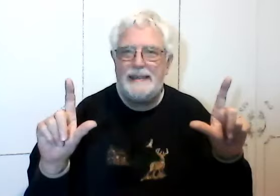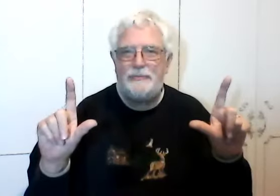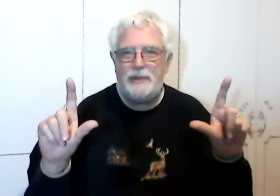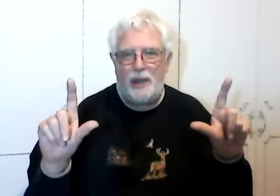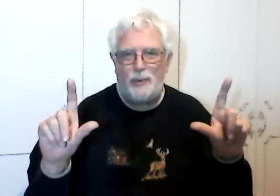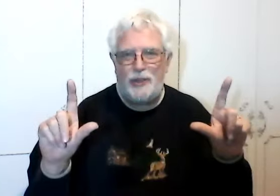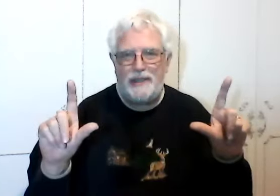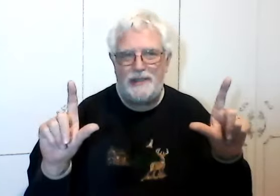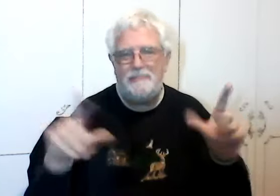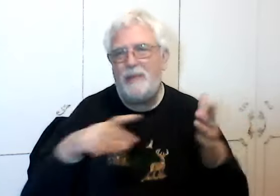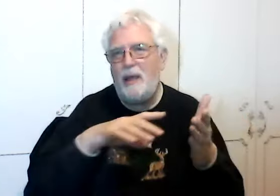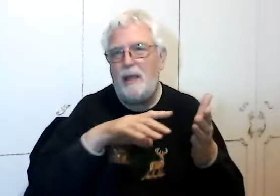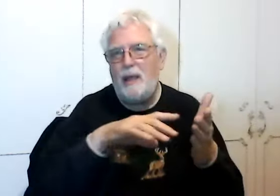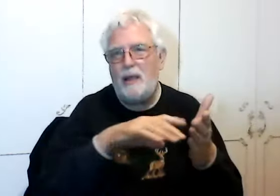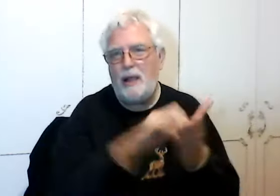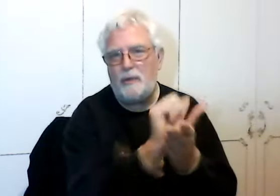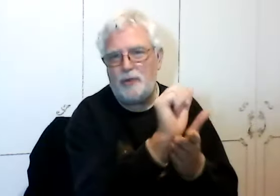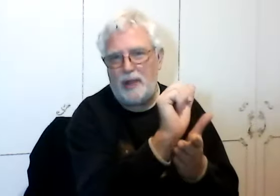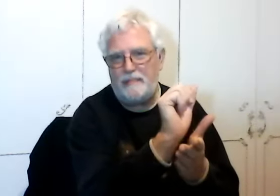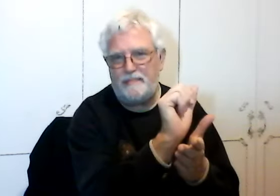Different cultures. Culture.